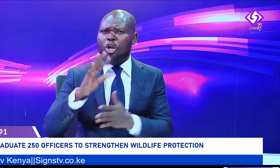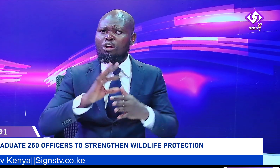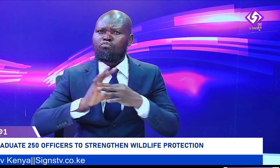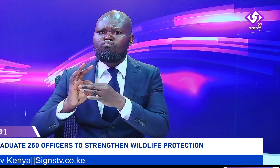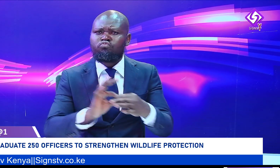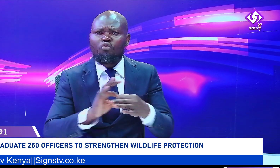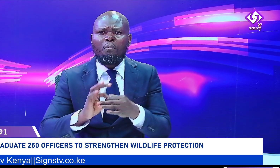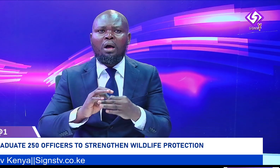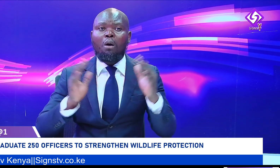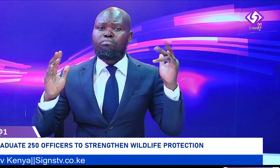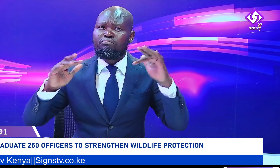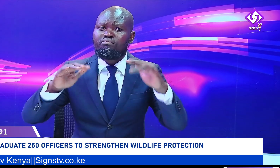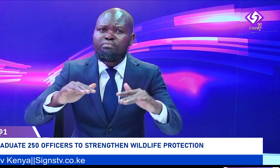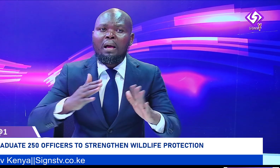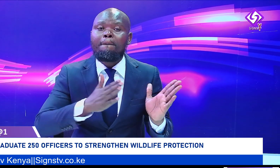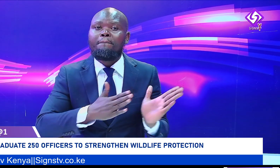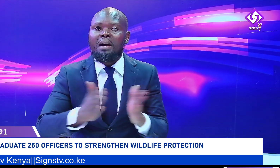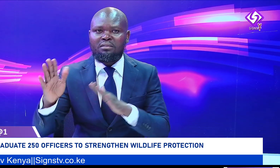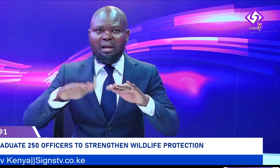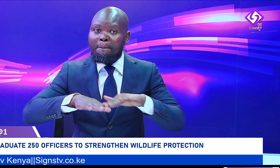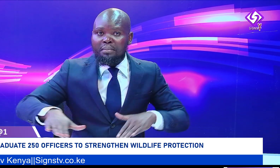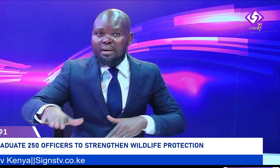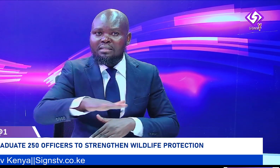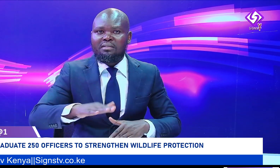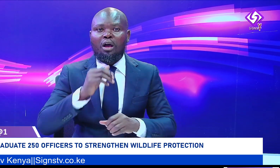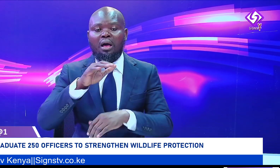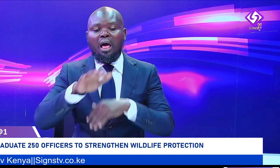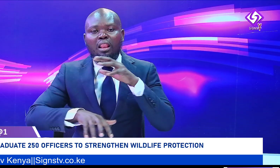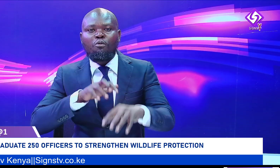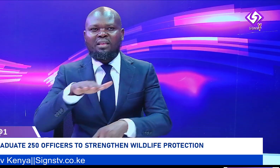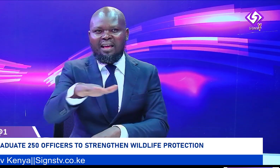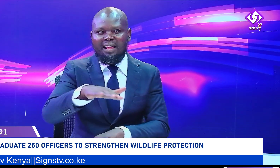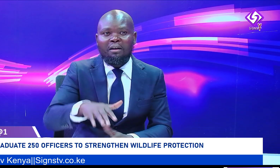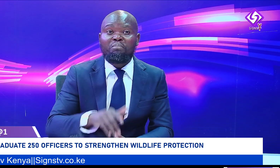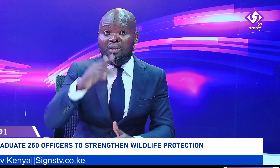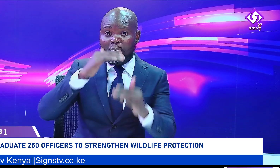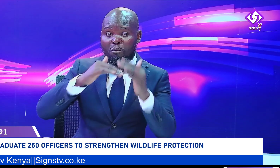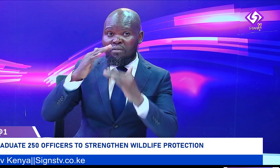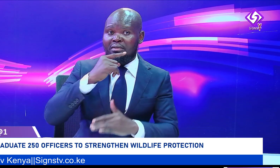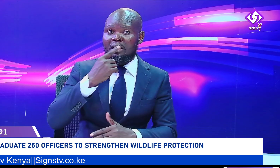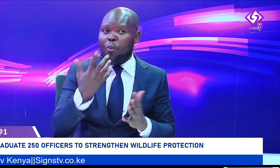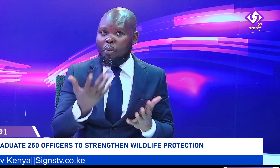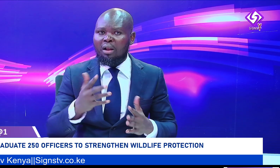staff will support both security operations and intelligence gathering in parks and conservation areas